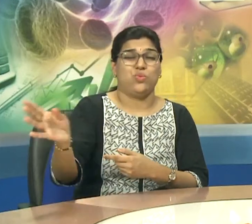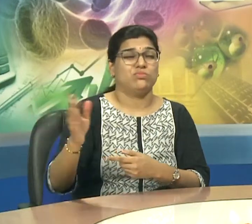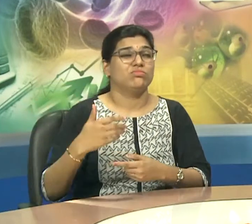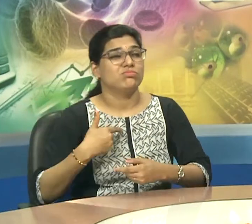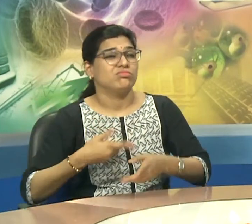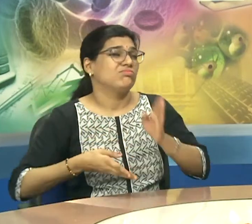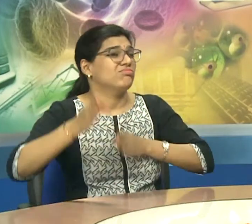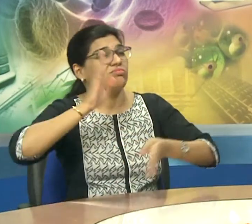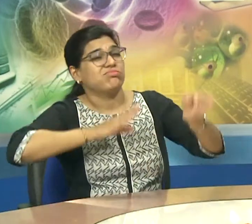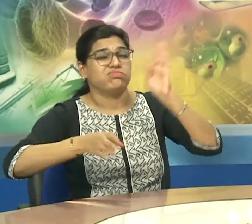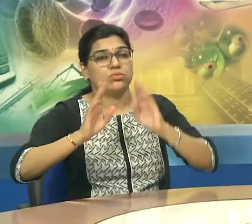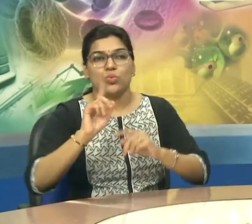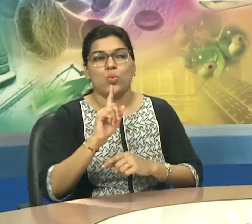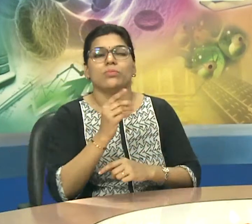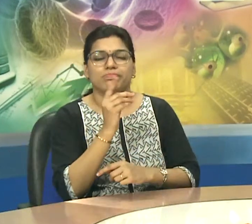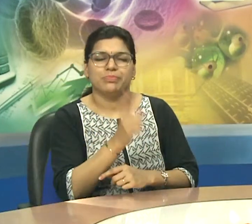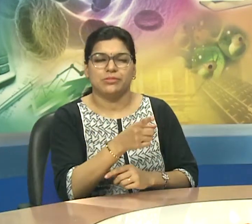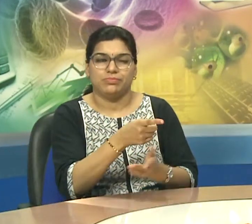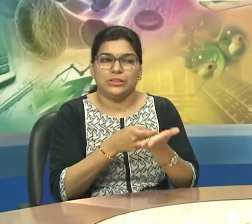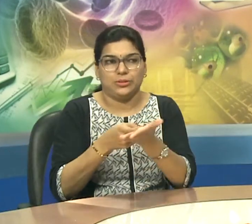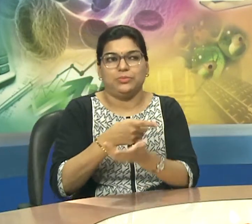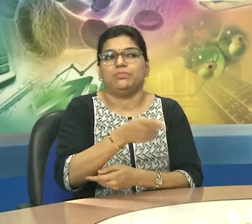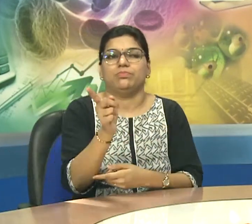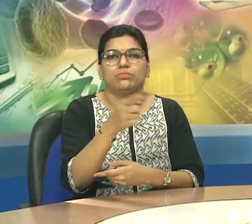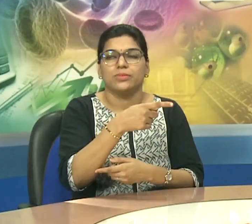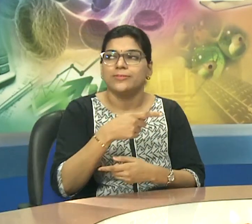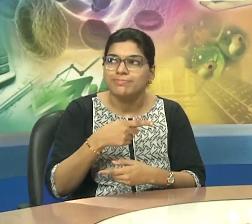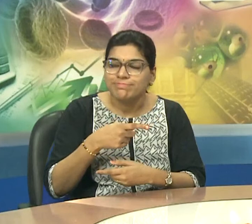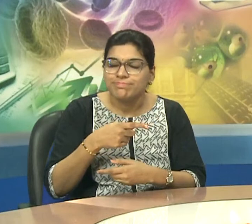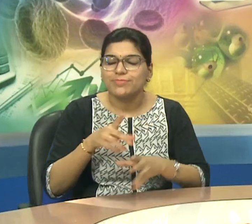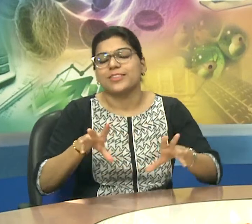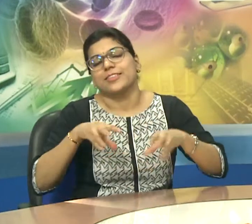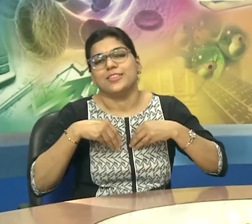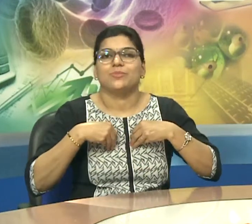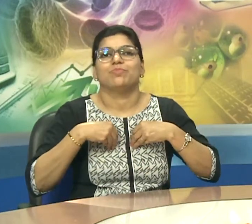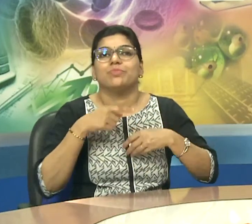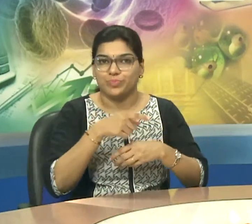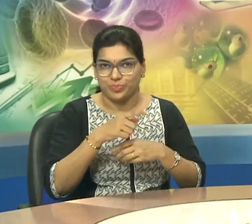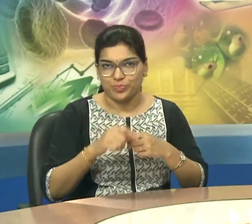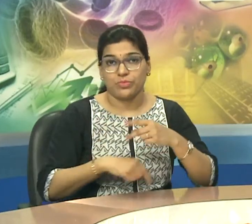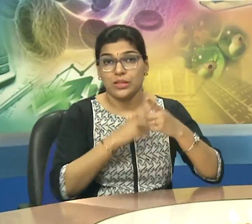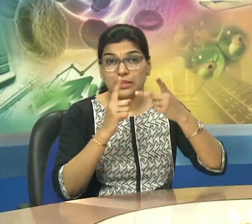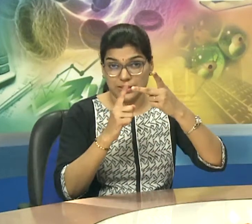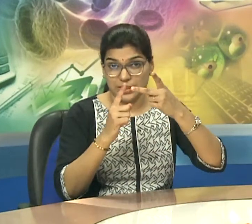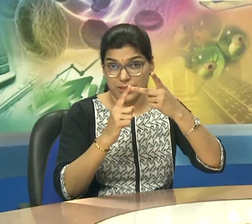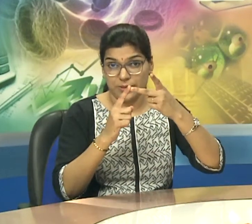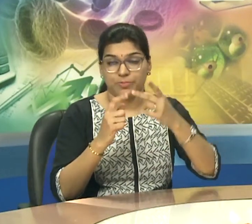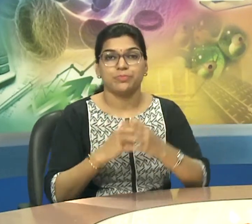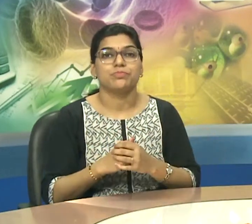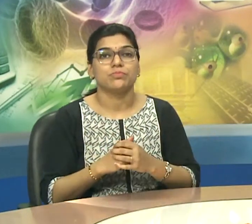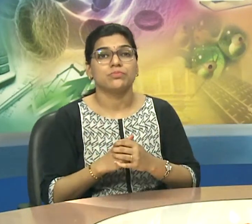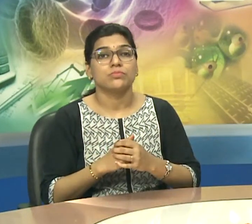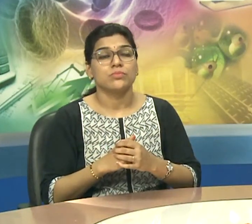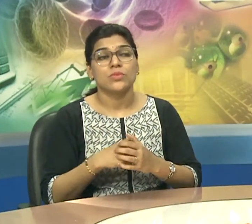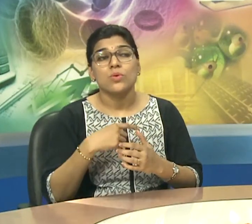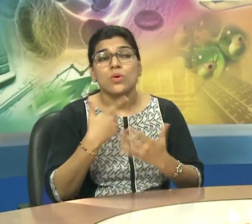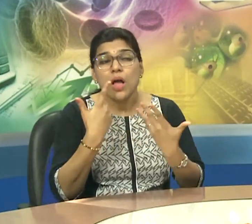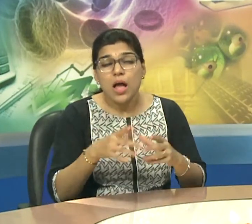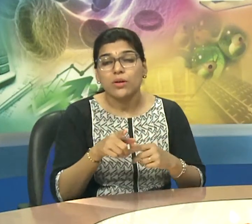to respect our parents. So, this is something moral we are suggesting. The second example